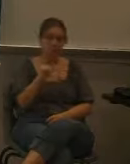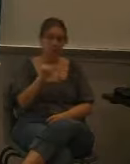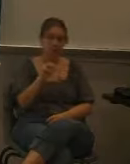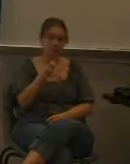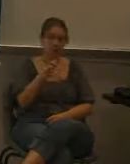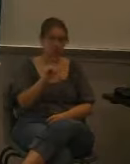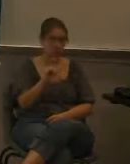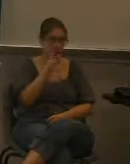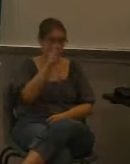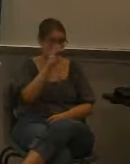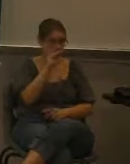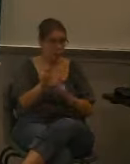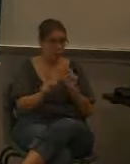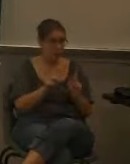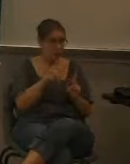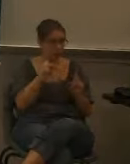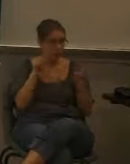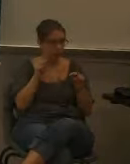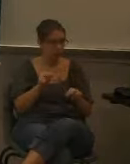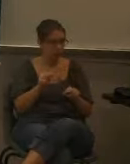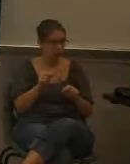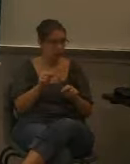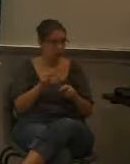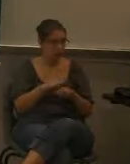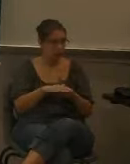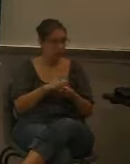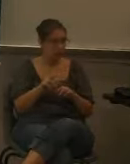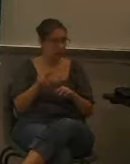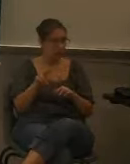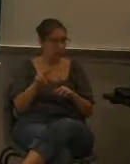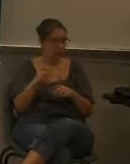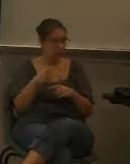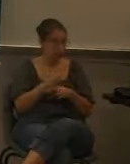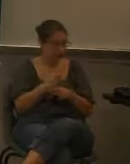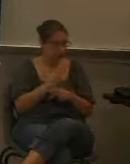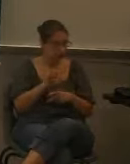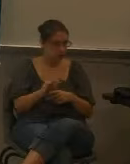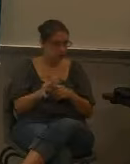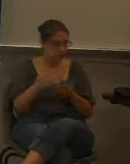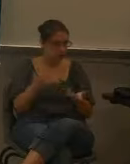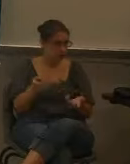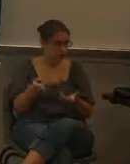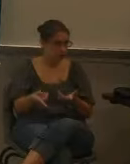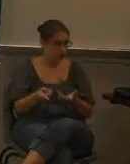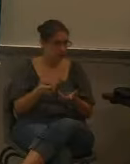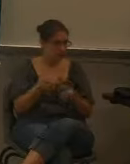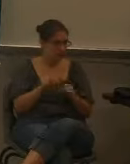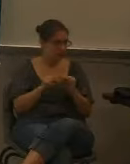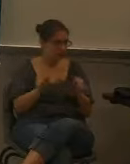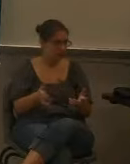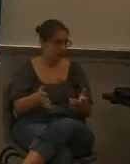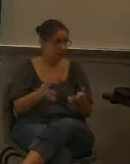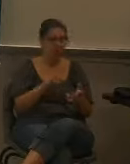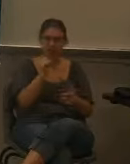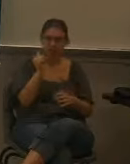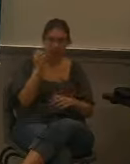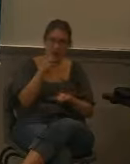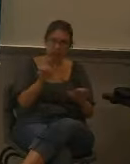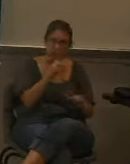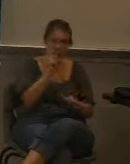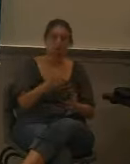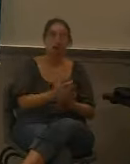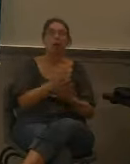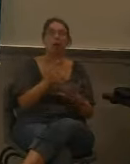of estimating secondary production for a lot of systems. But still, you know, it's not that commonly done because it's a lot of work, but it's important